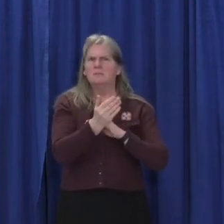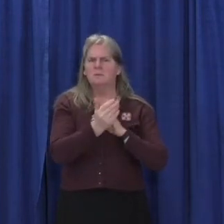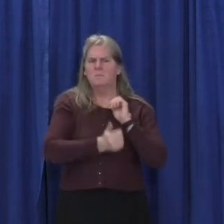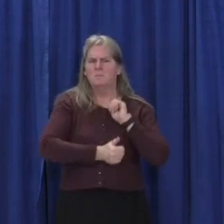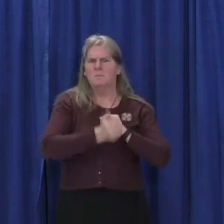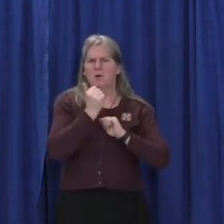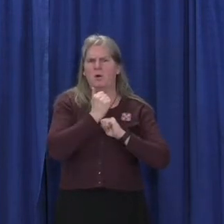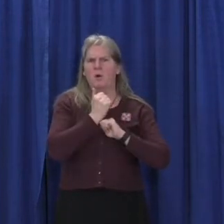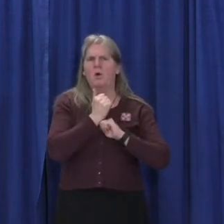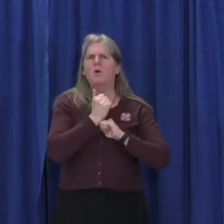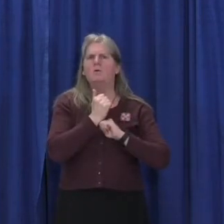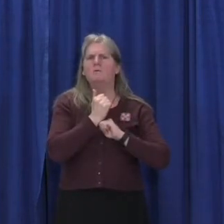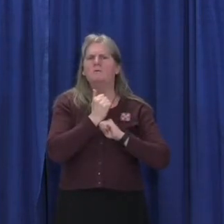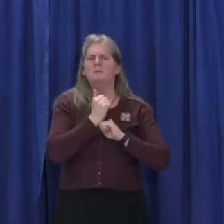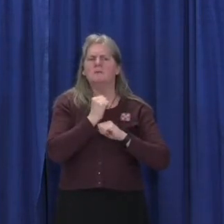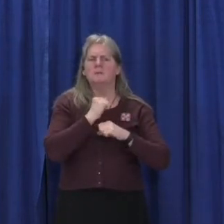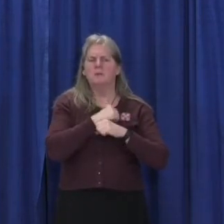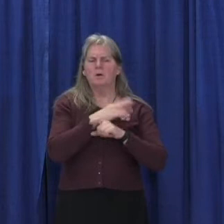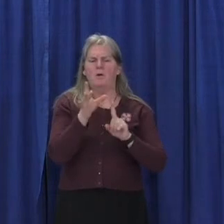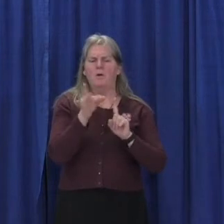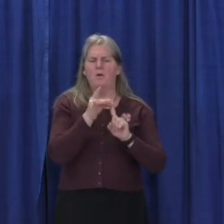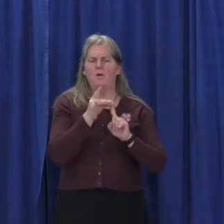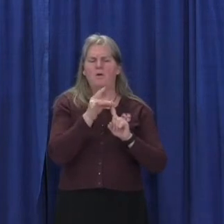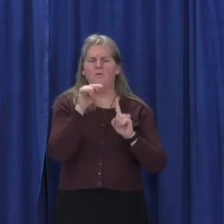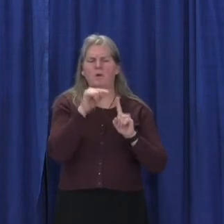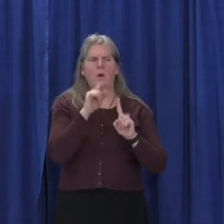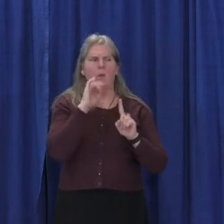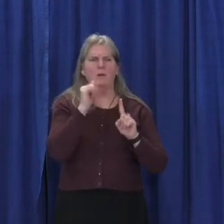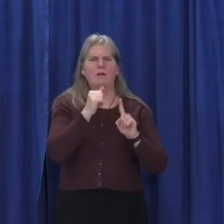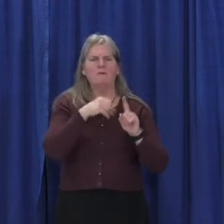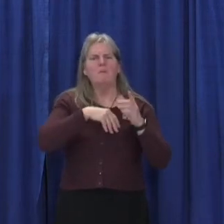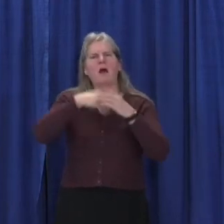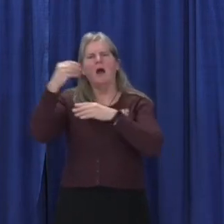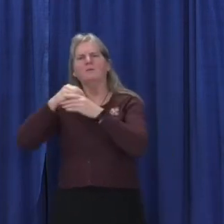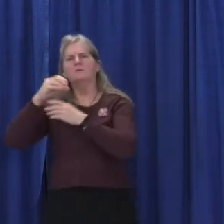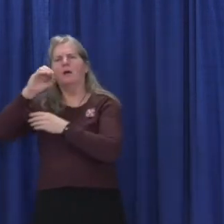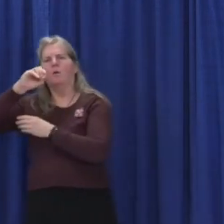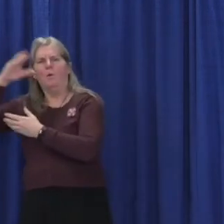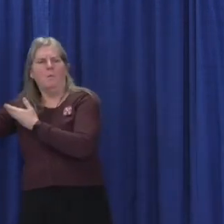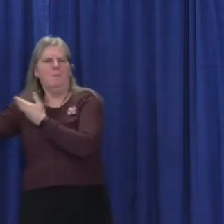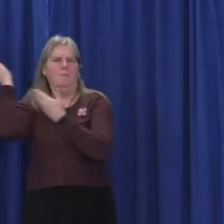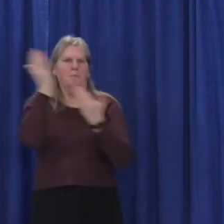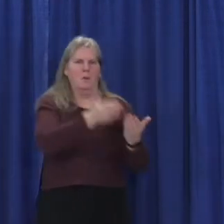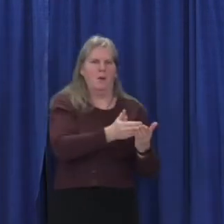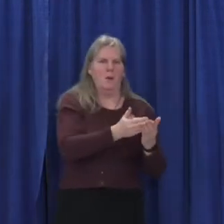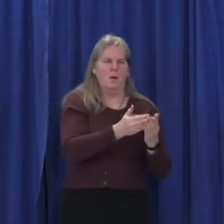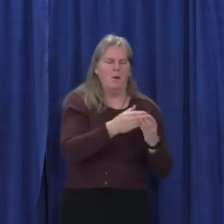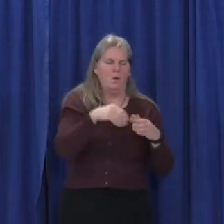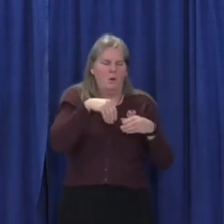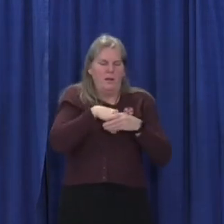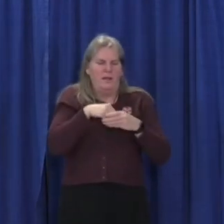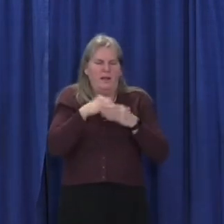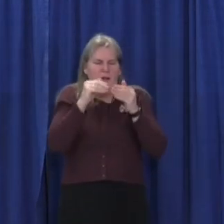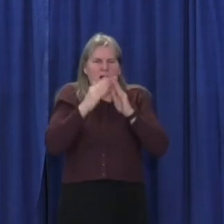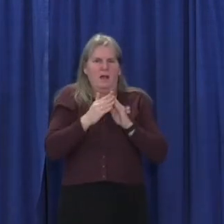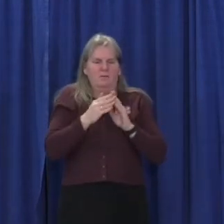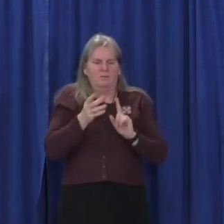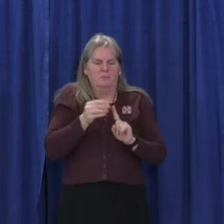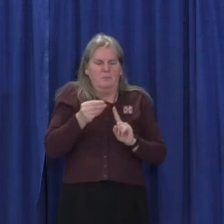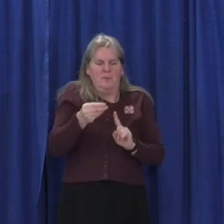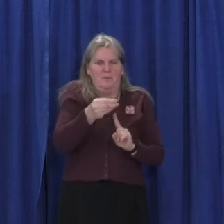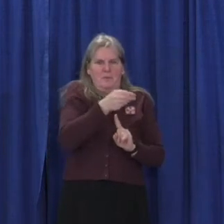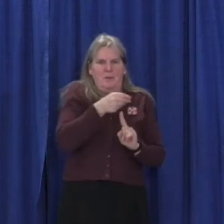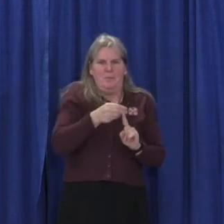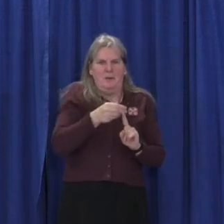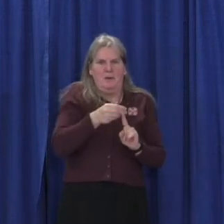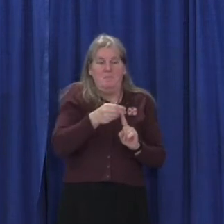of cases were looked like they were introduced from outside the community or close household contacts. We're watching to see if there